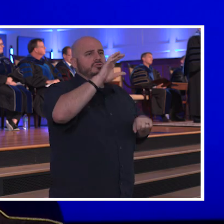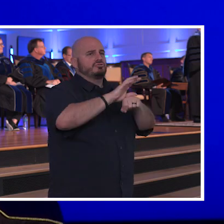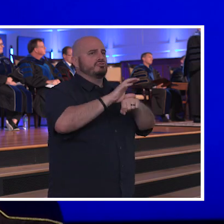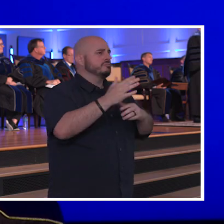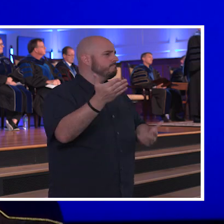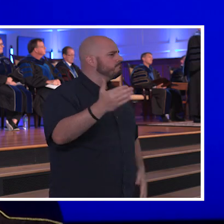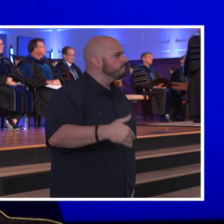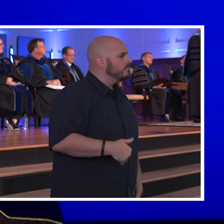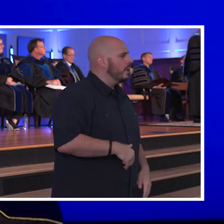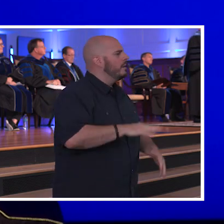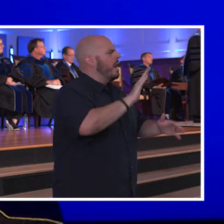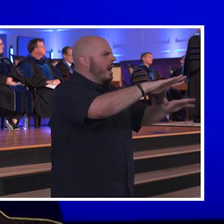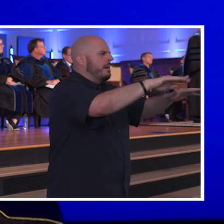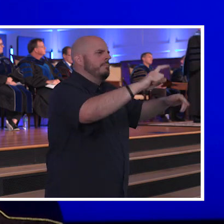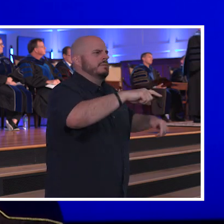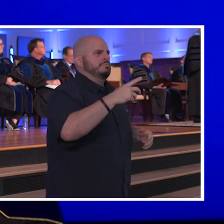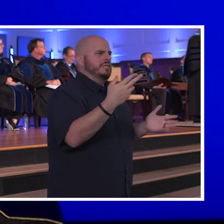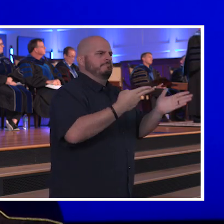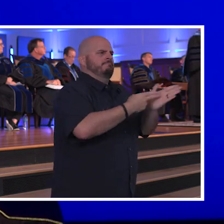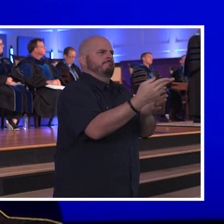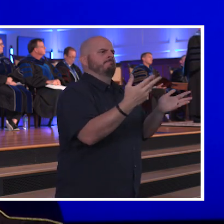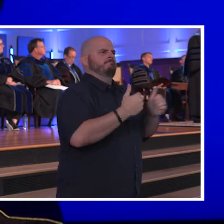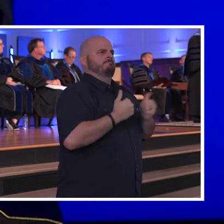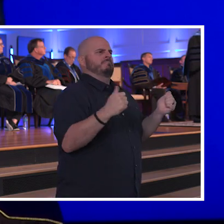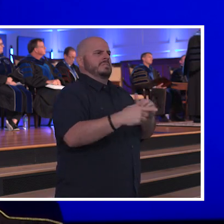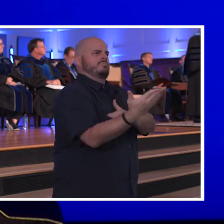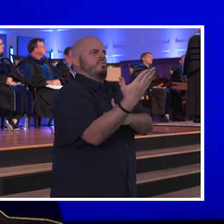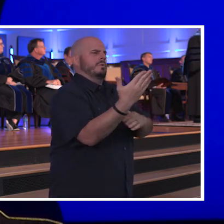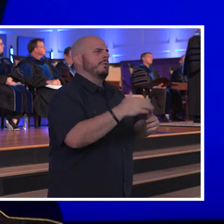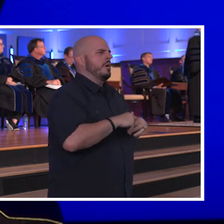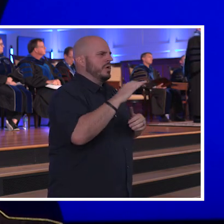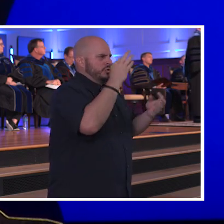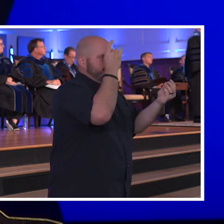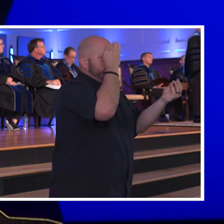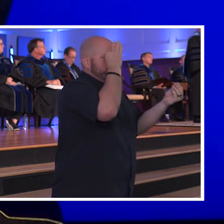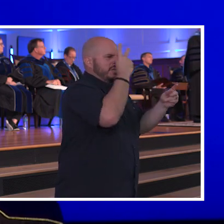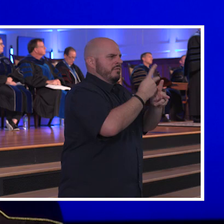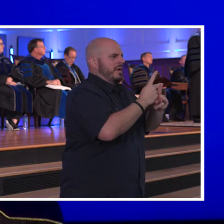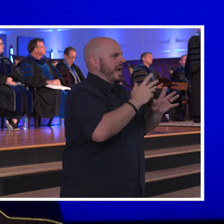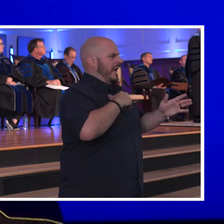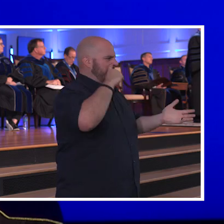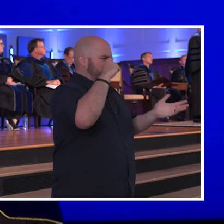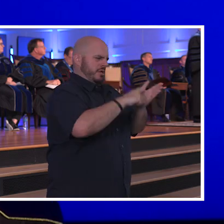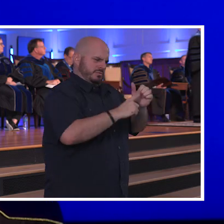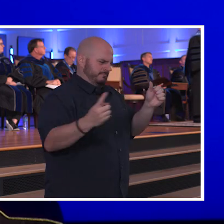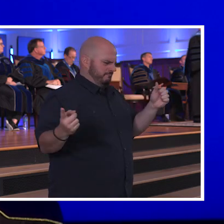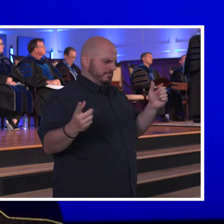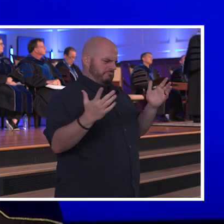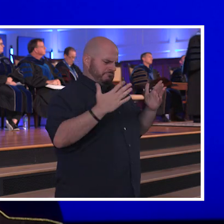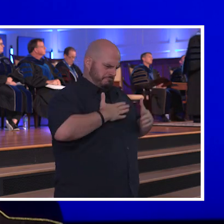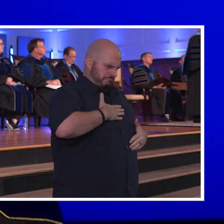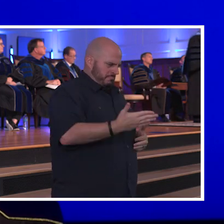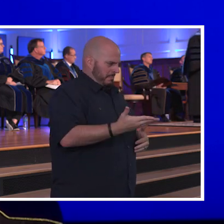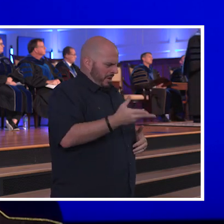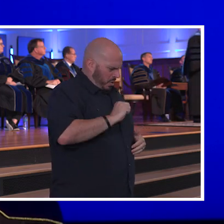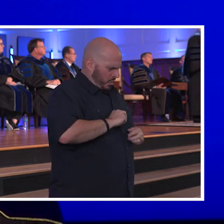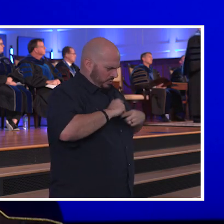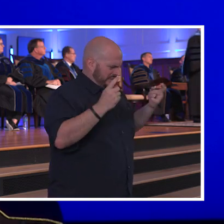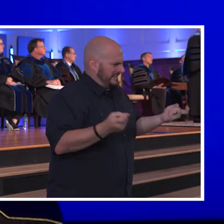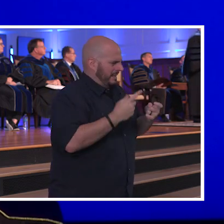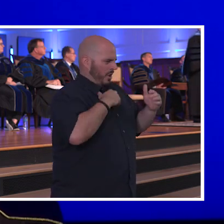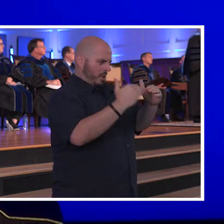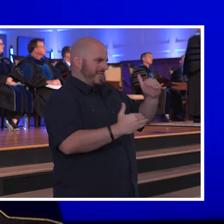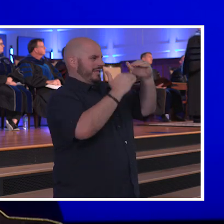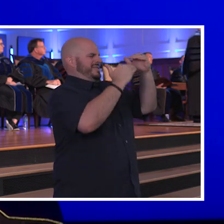this morning, and I want us to think about this very carefully. I acknowledge first and foremost my own sin and shortcoming in this